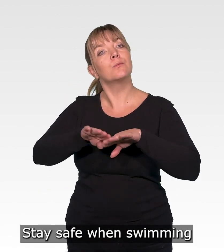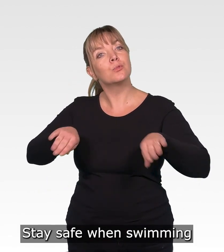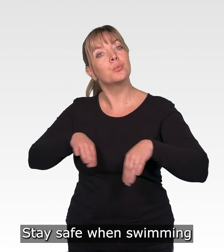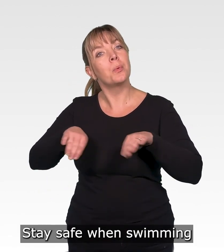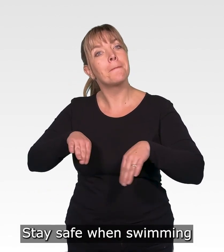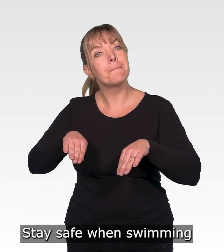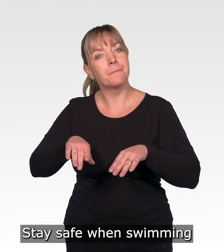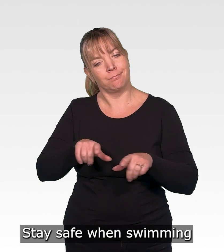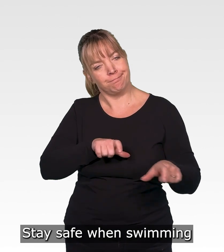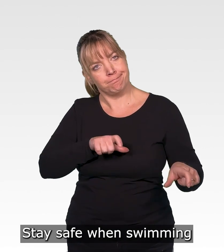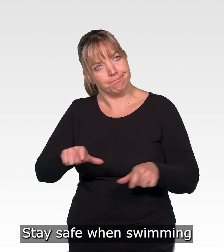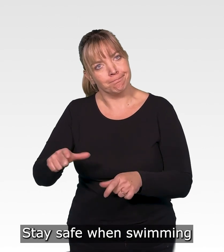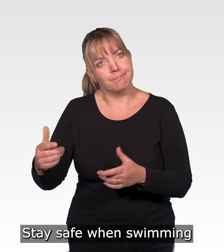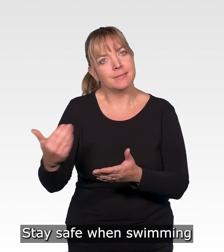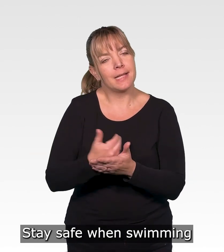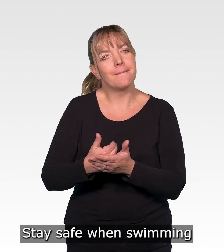Stay safe when swimming.